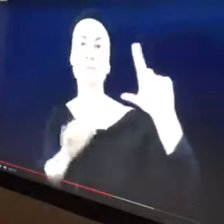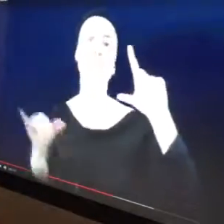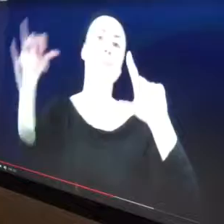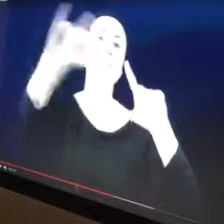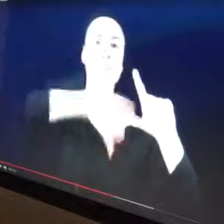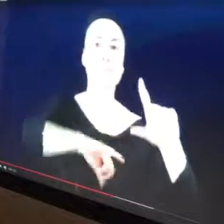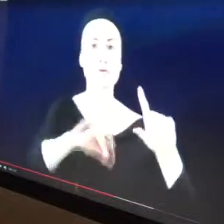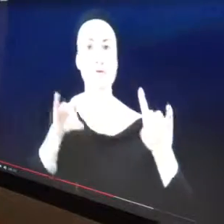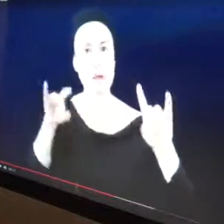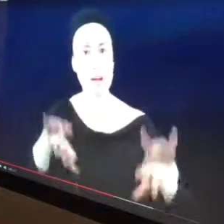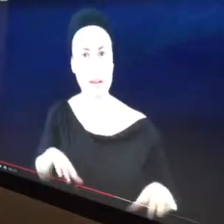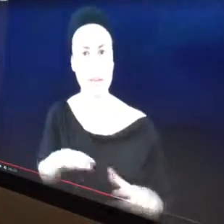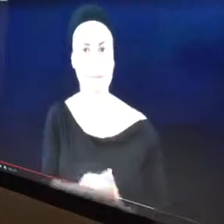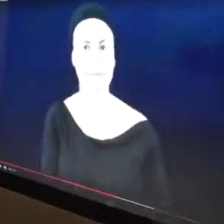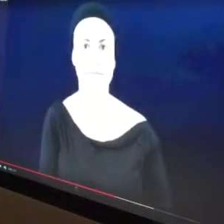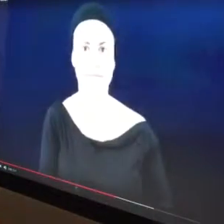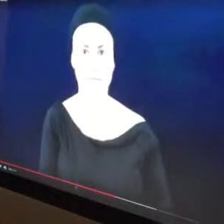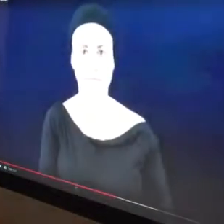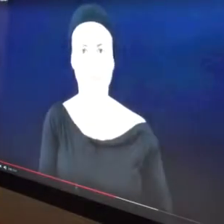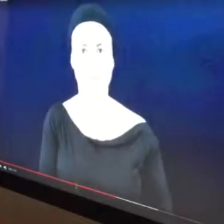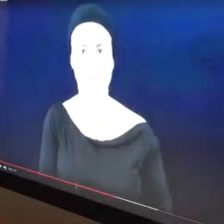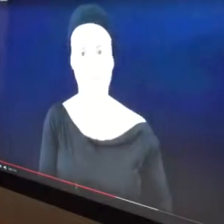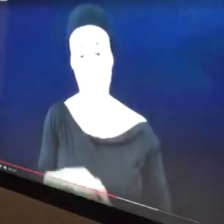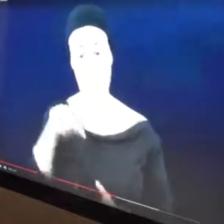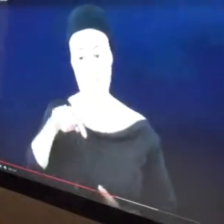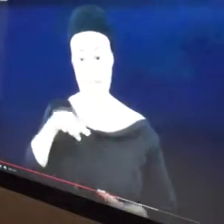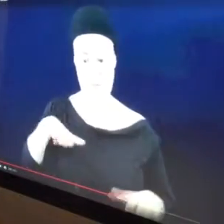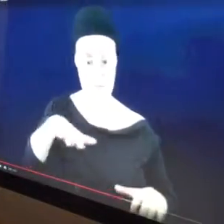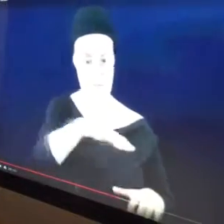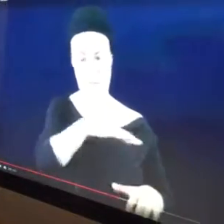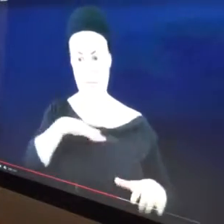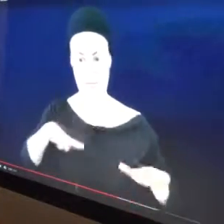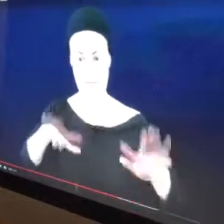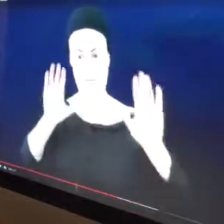to show someone flying around the country of different cities around Australia.